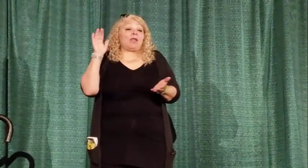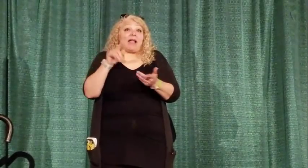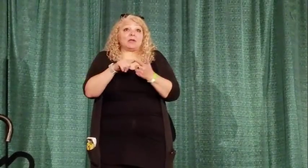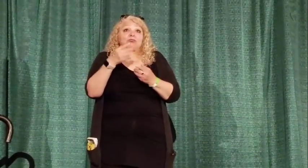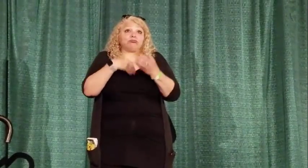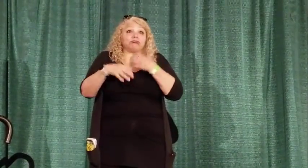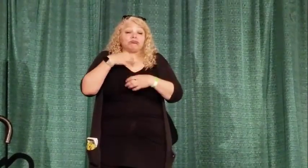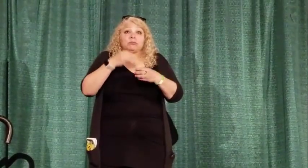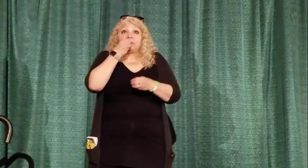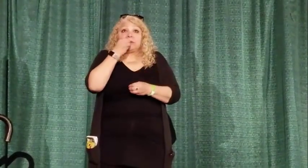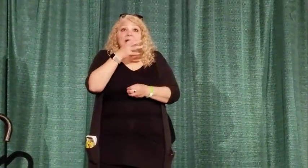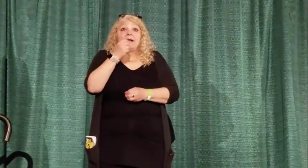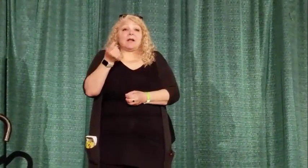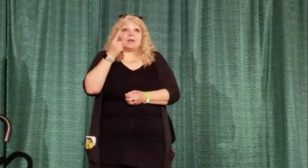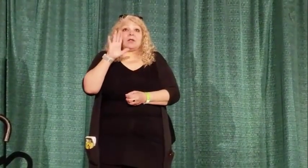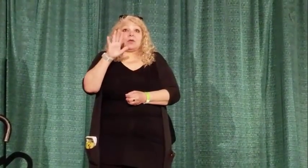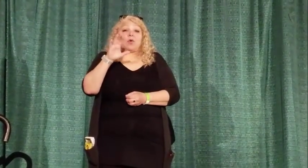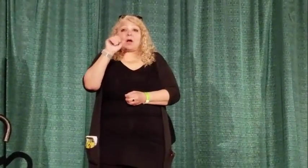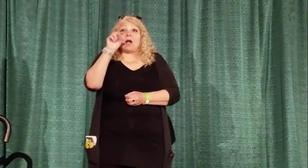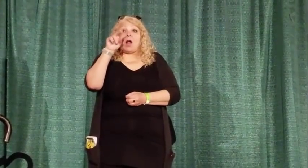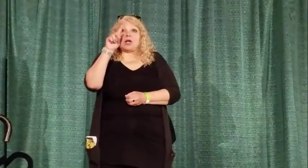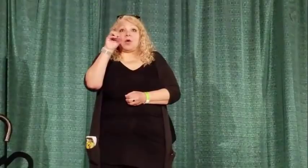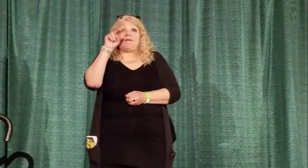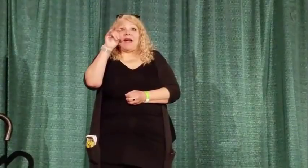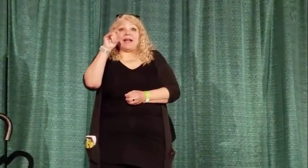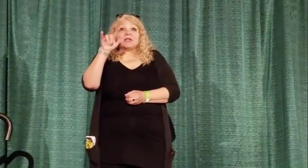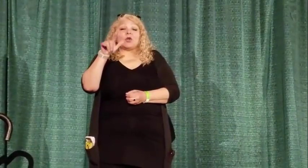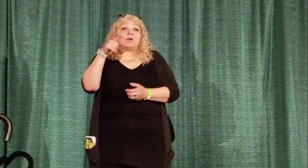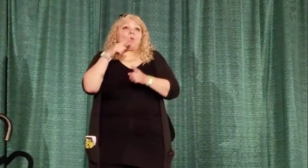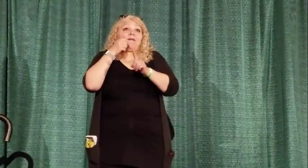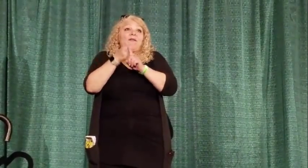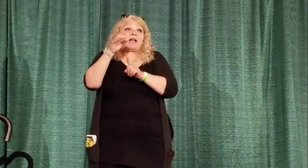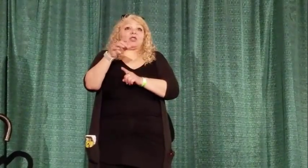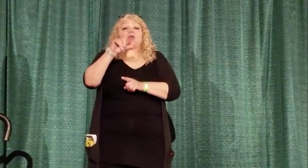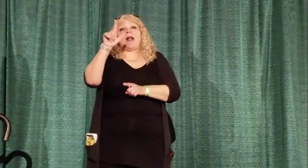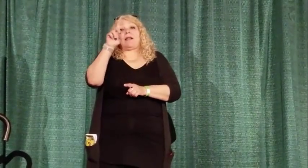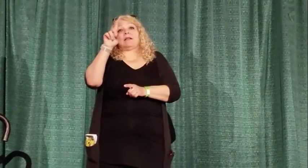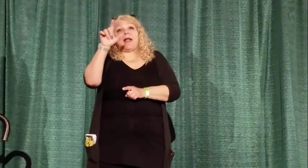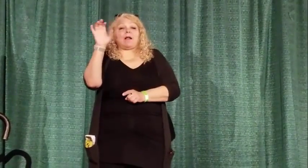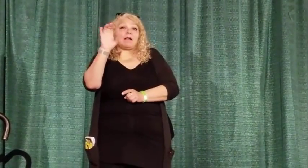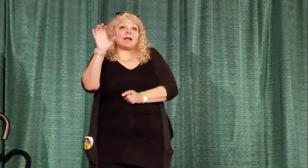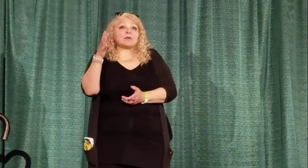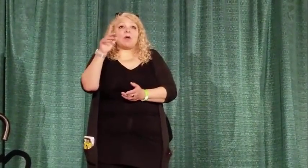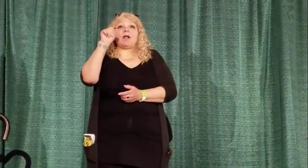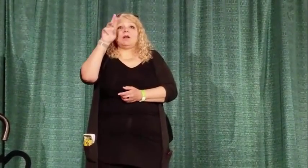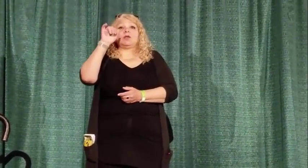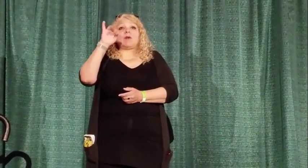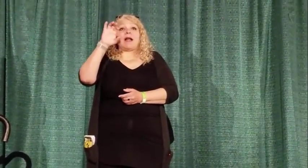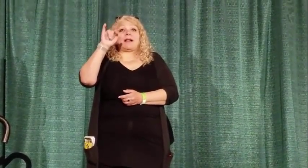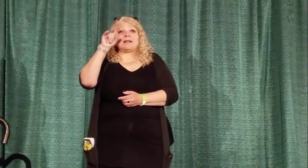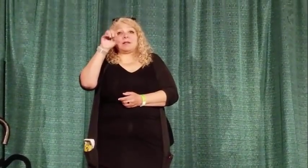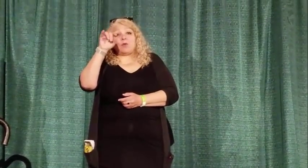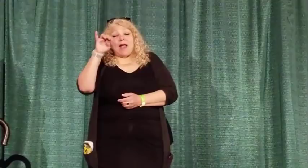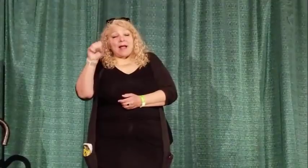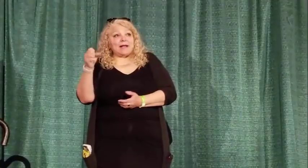and lowering cardiovascular parameters that, like high triglycerides, lowers LDL cholesterol. Right? These are irrefutable